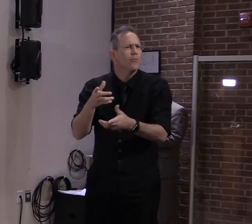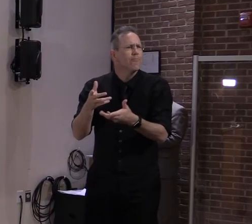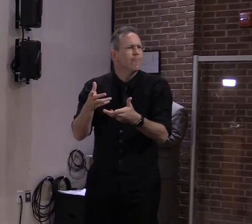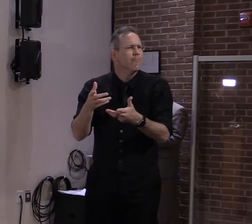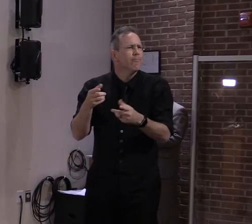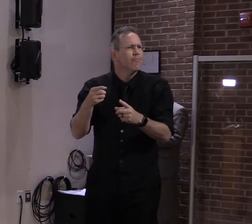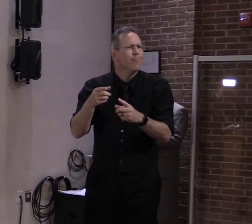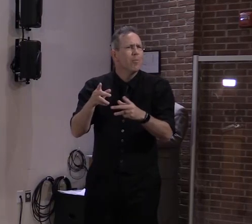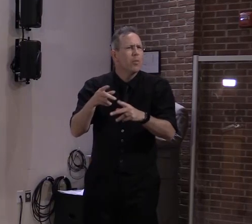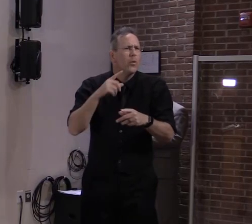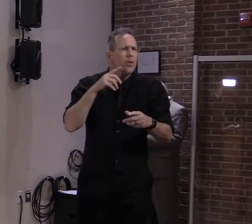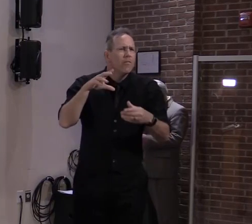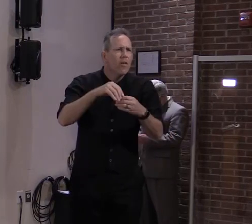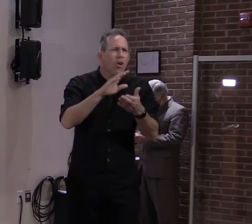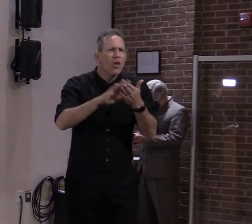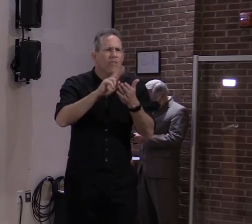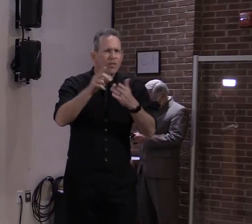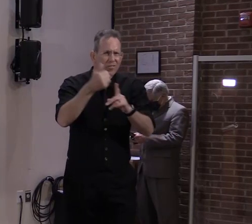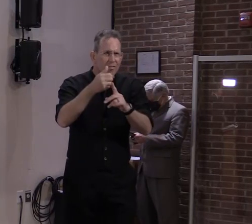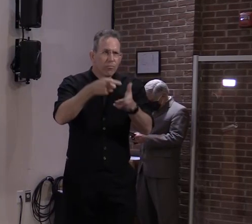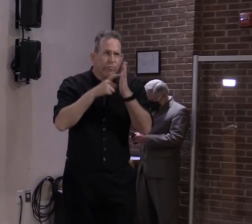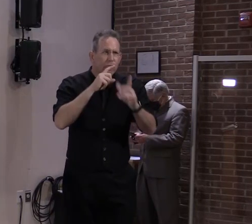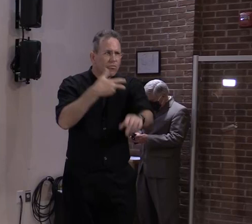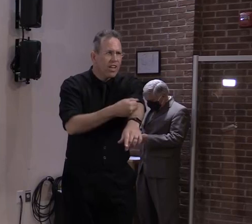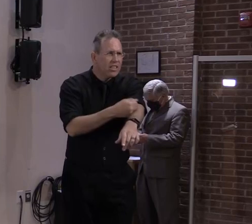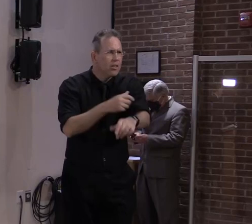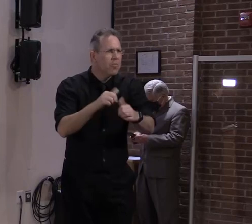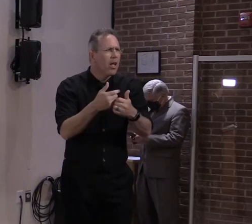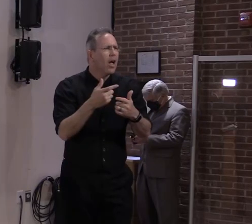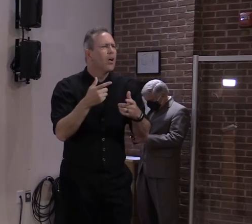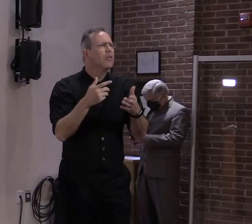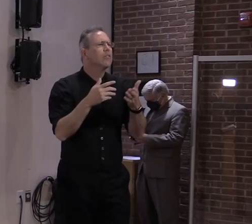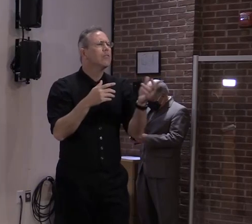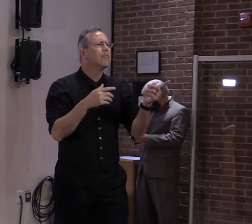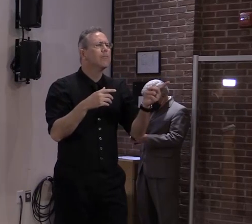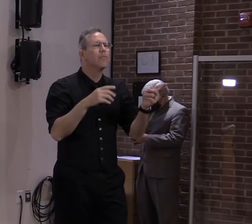mean, UVM or Champlain, you know.